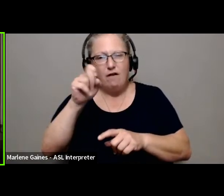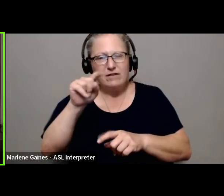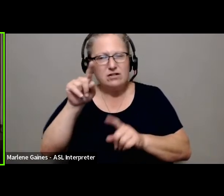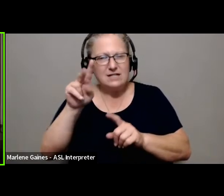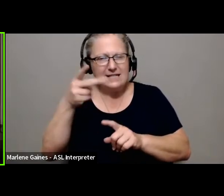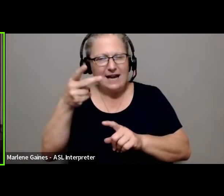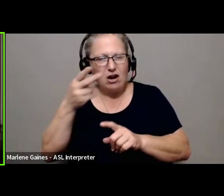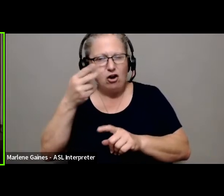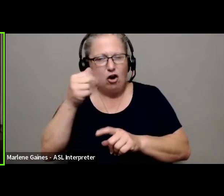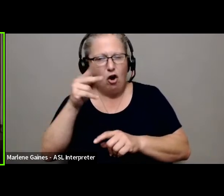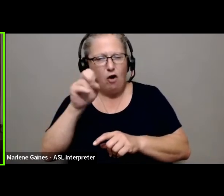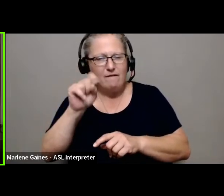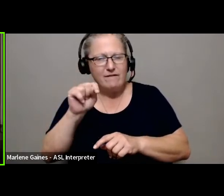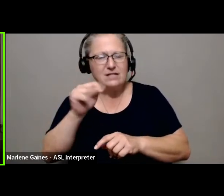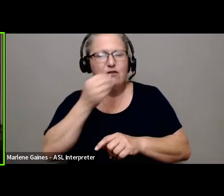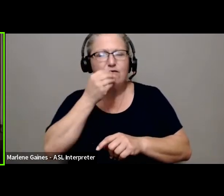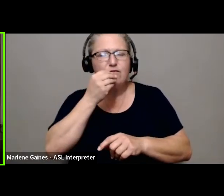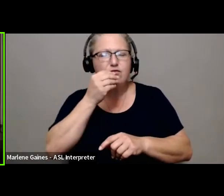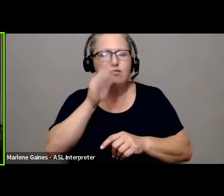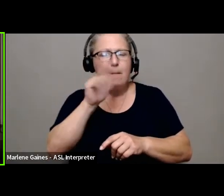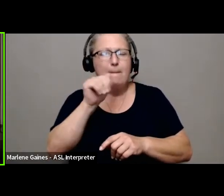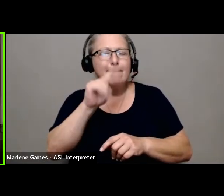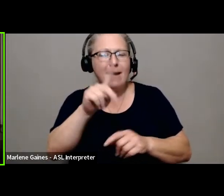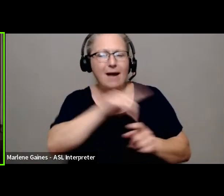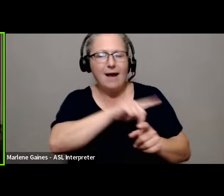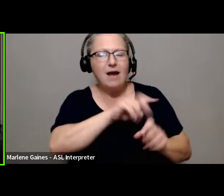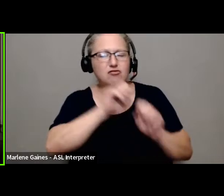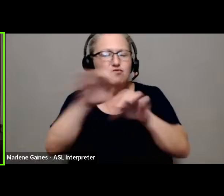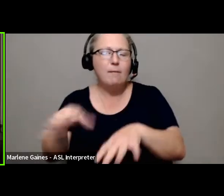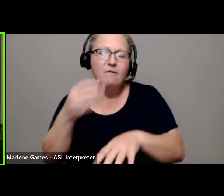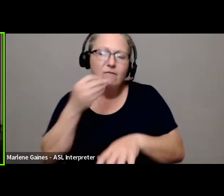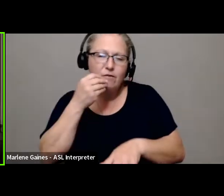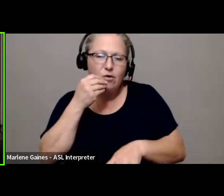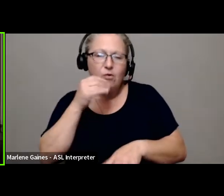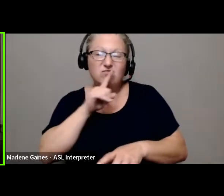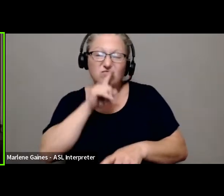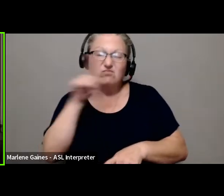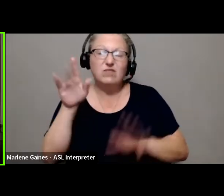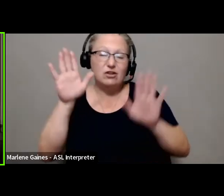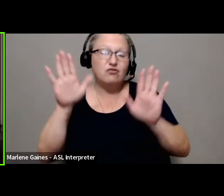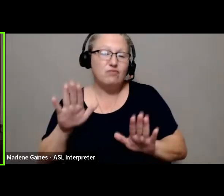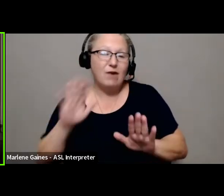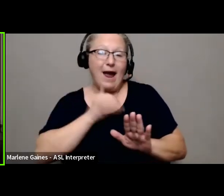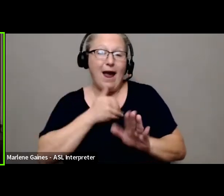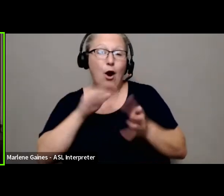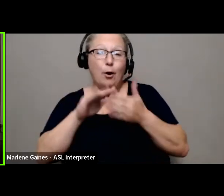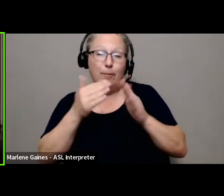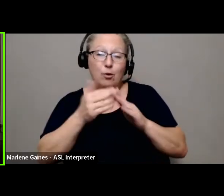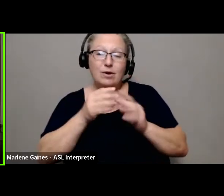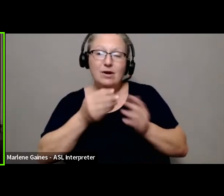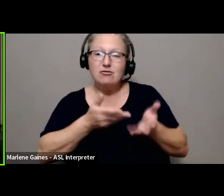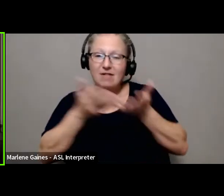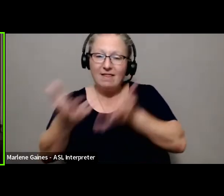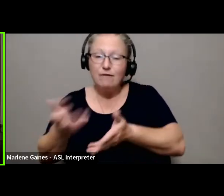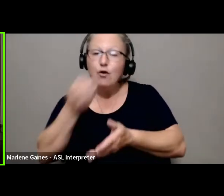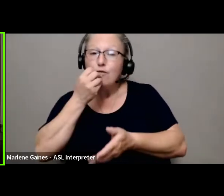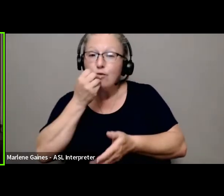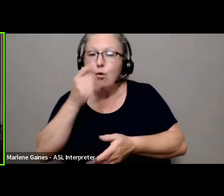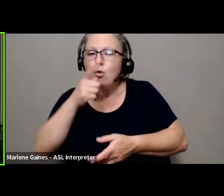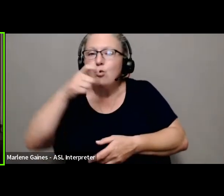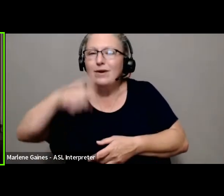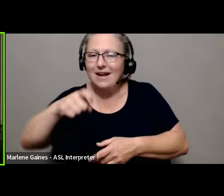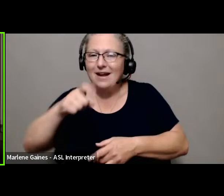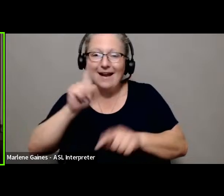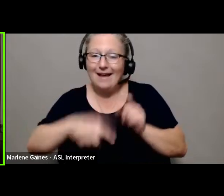food bank? They drop off food. So it's really great that our community actually delivers food to those in need that